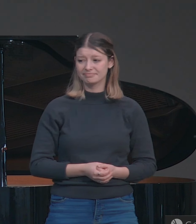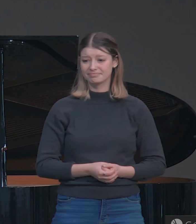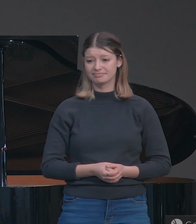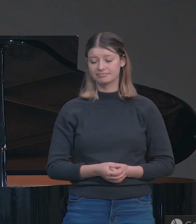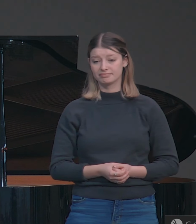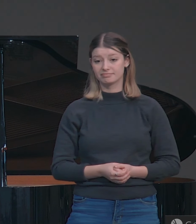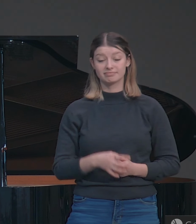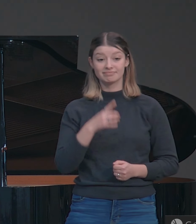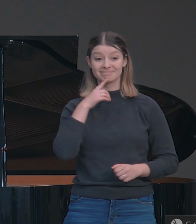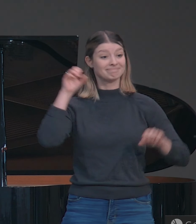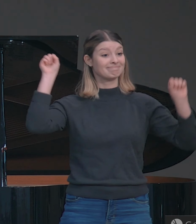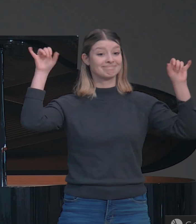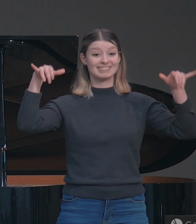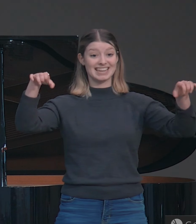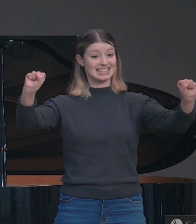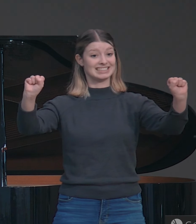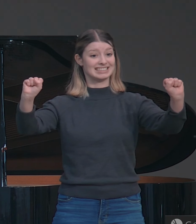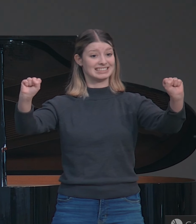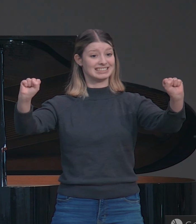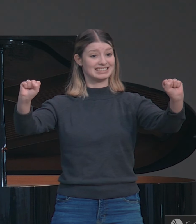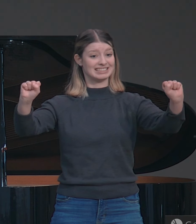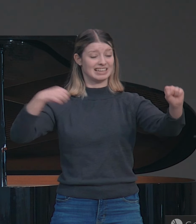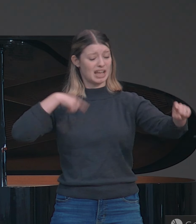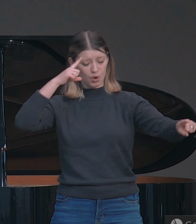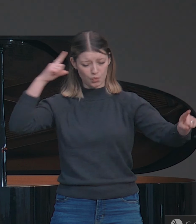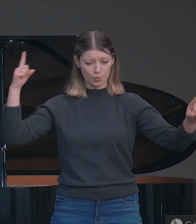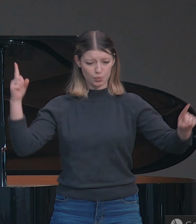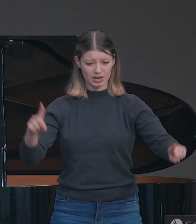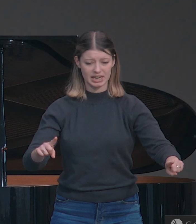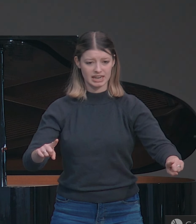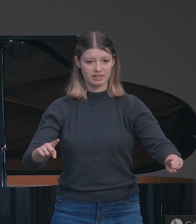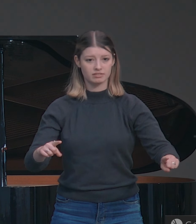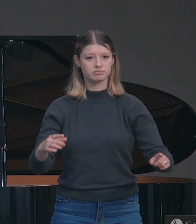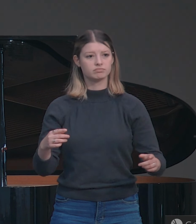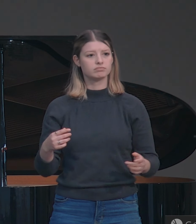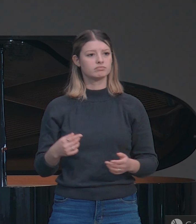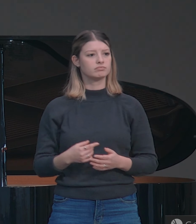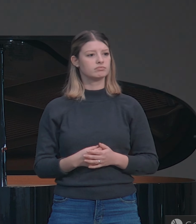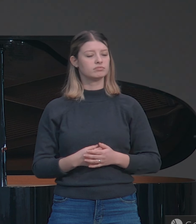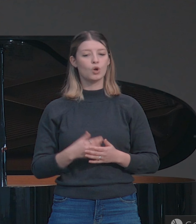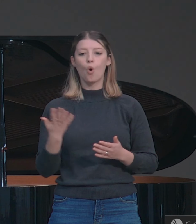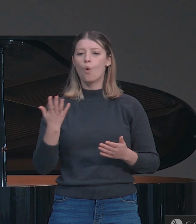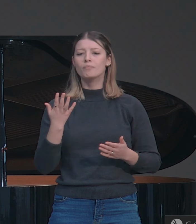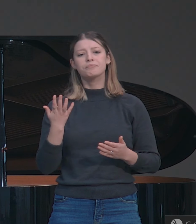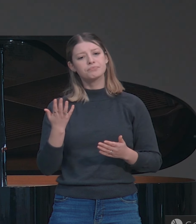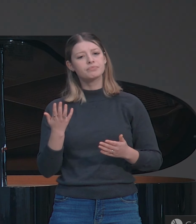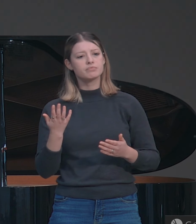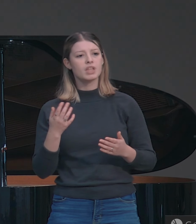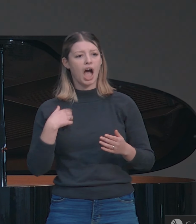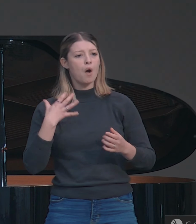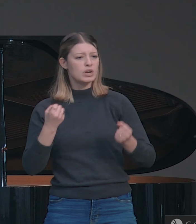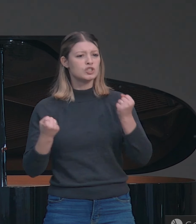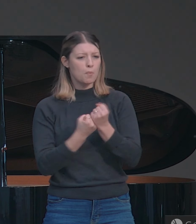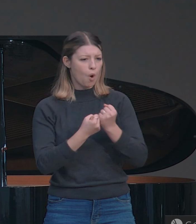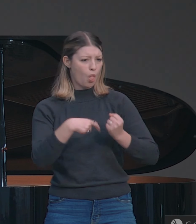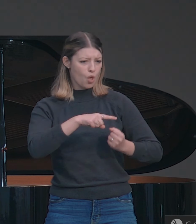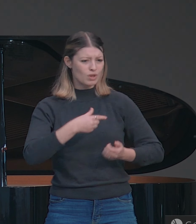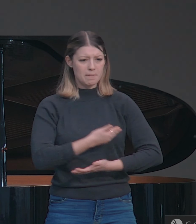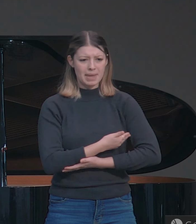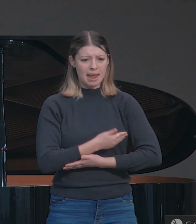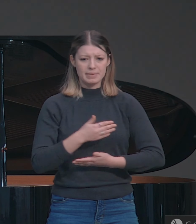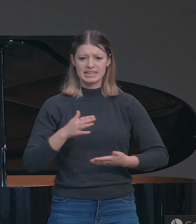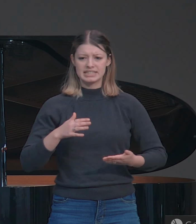You say, I'm all on board with that, Otto. I'm all on board with the unborn. But what about a life of integrity and just doing what's right, or treating